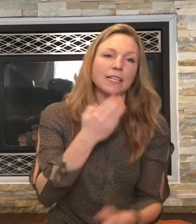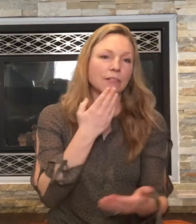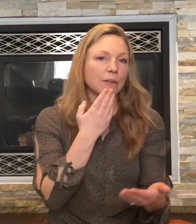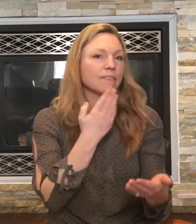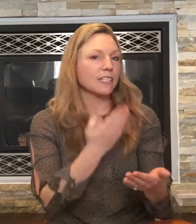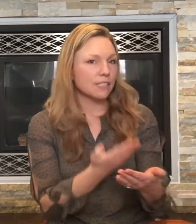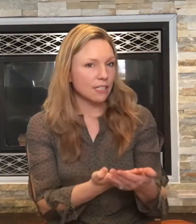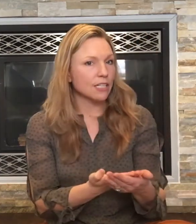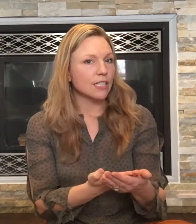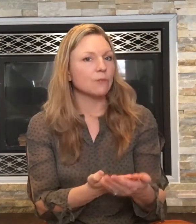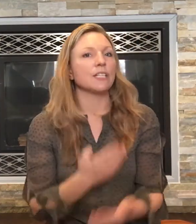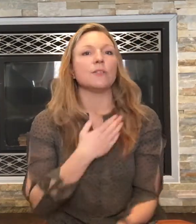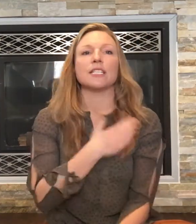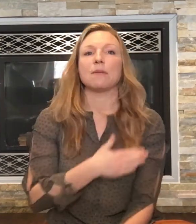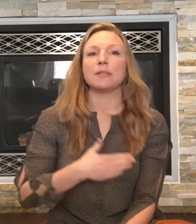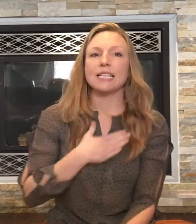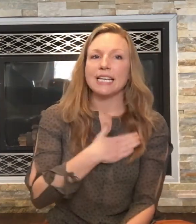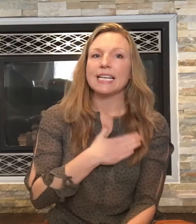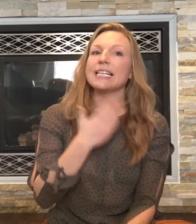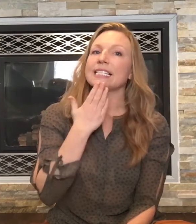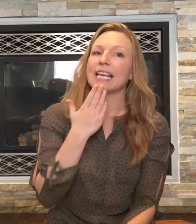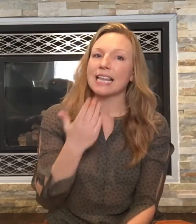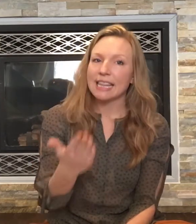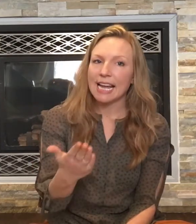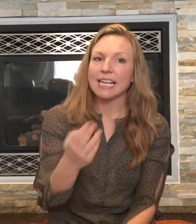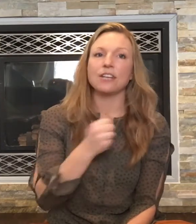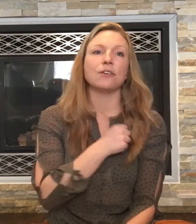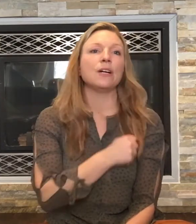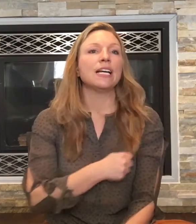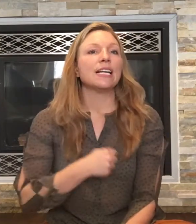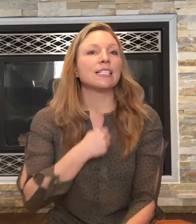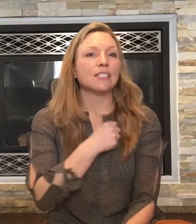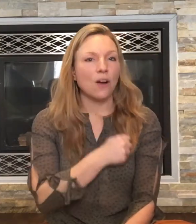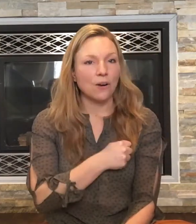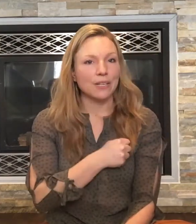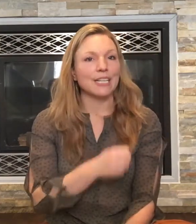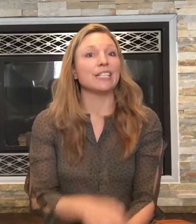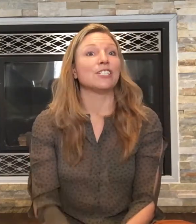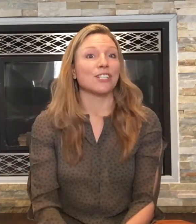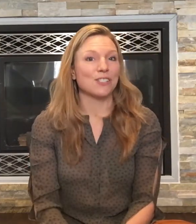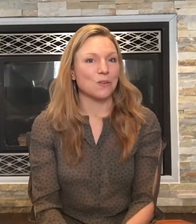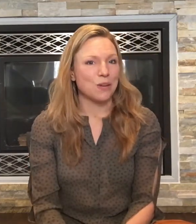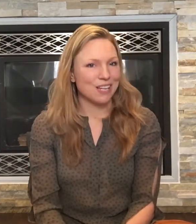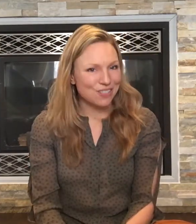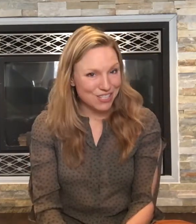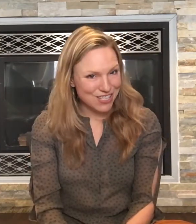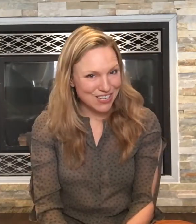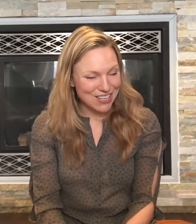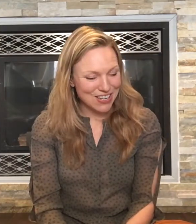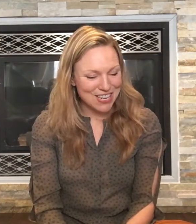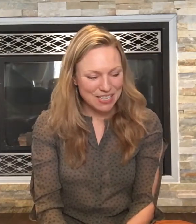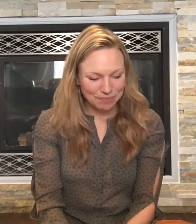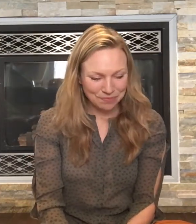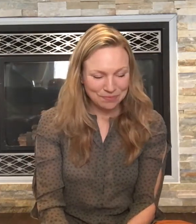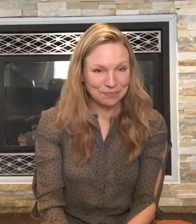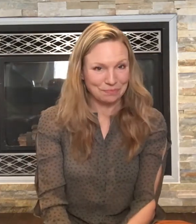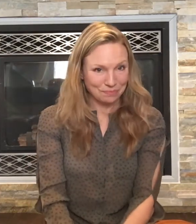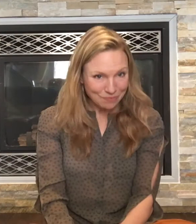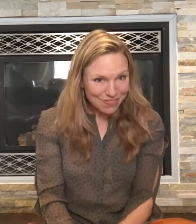everyone feel good. When you say please, thank you, sorry, just the way you should.